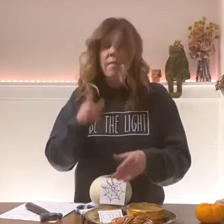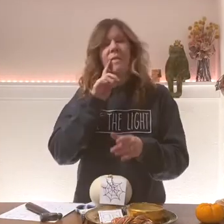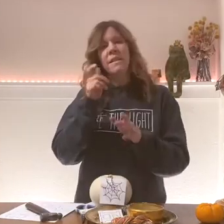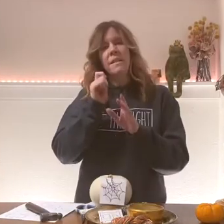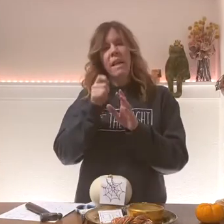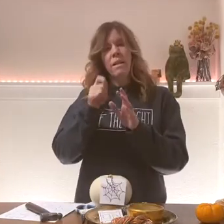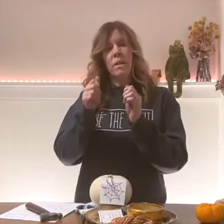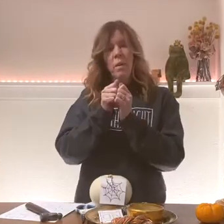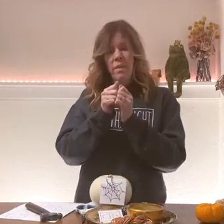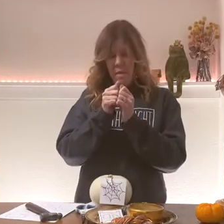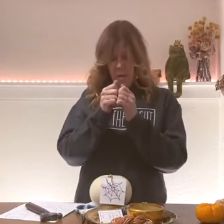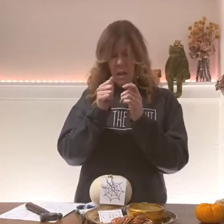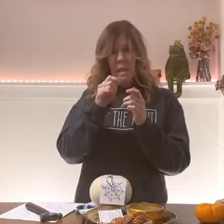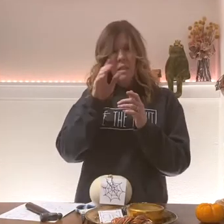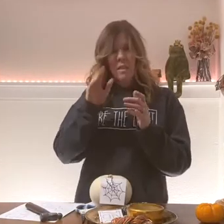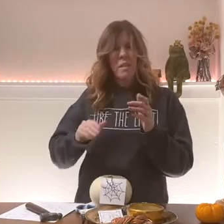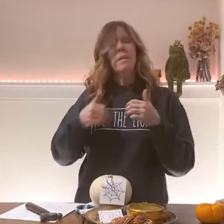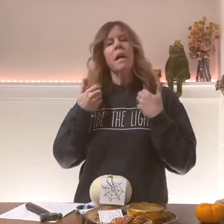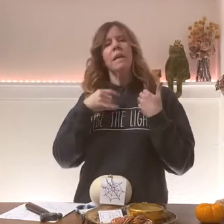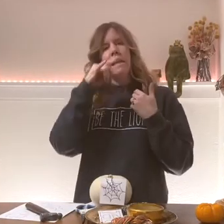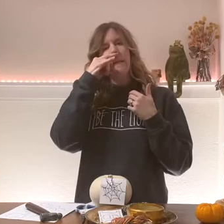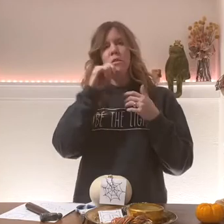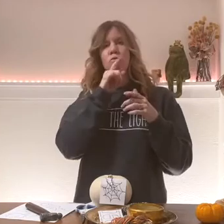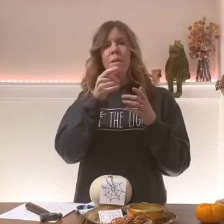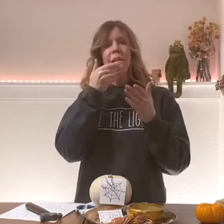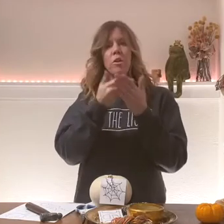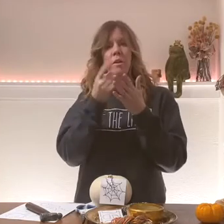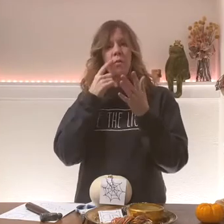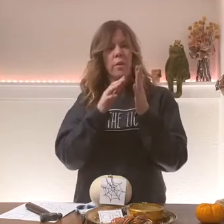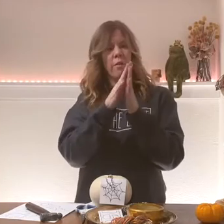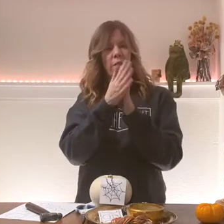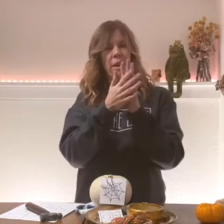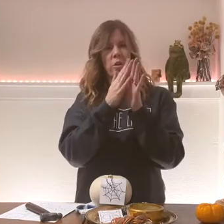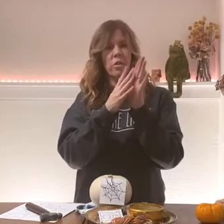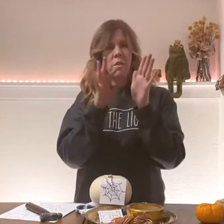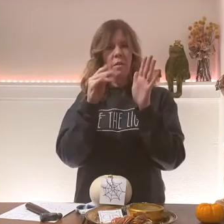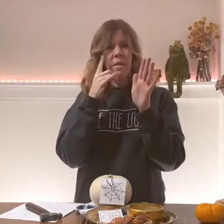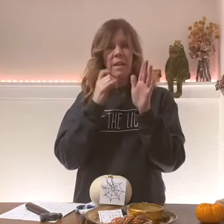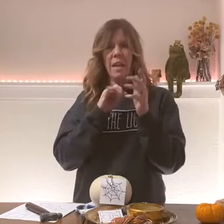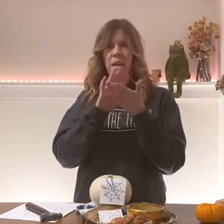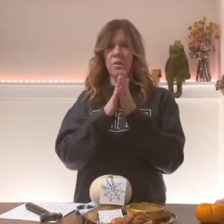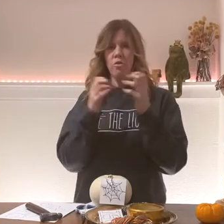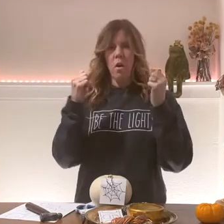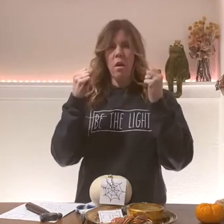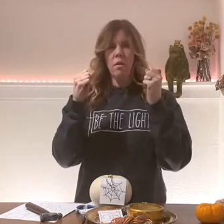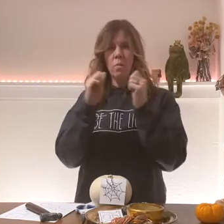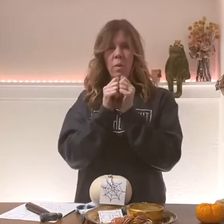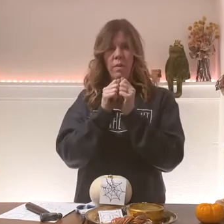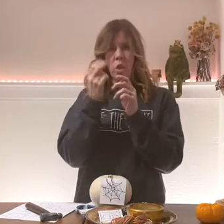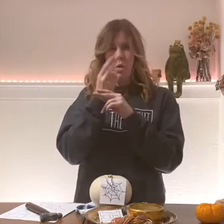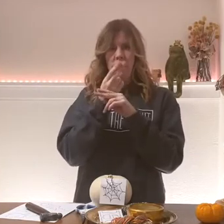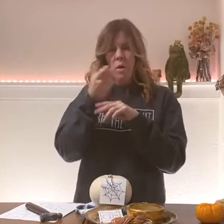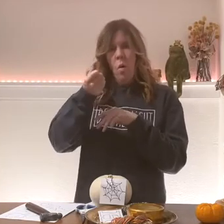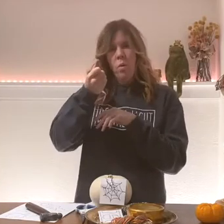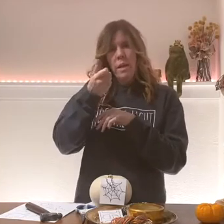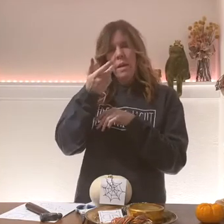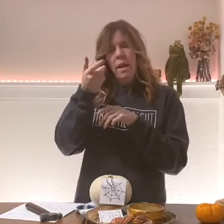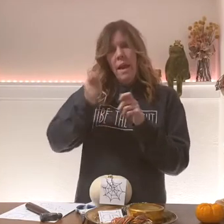This nailing with young kids is really good for their fingers, that they get strong with holding a